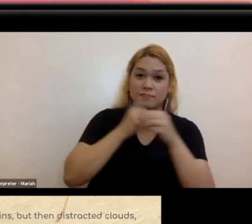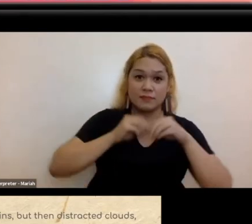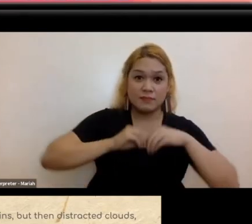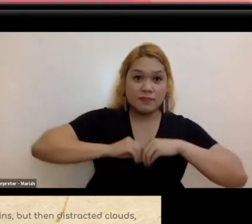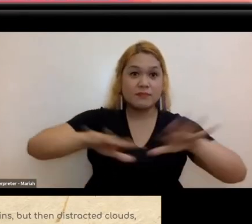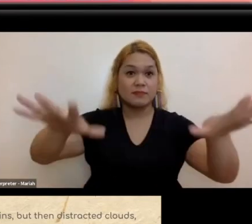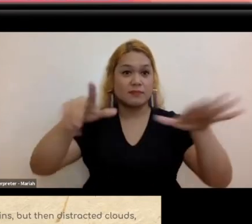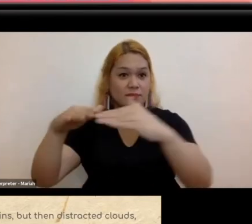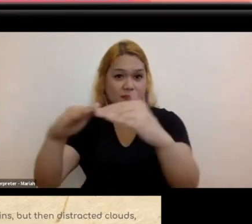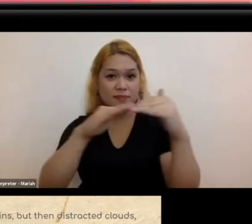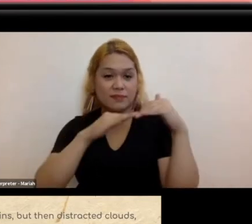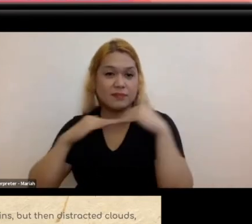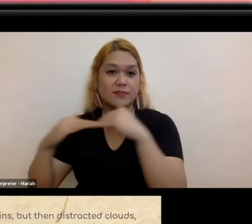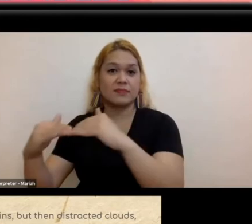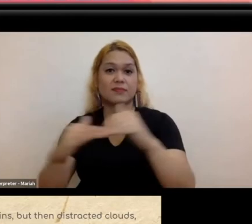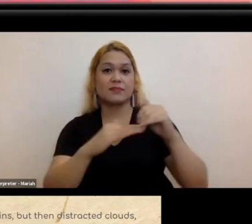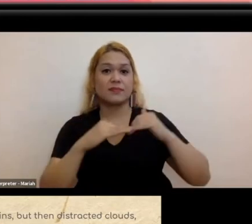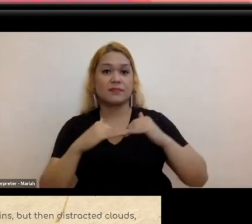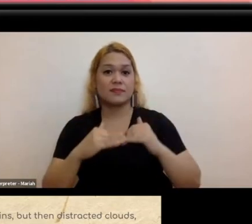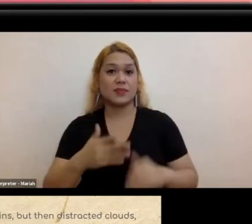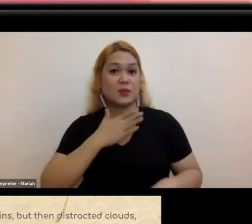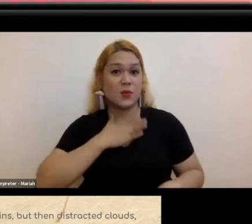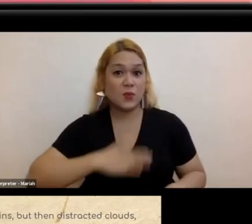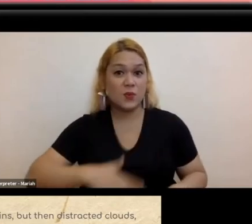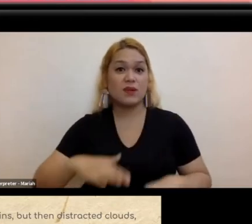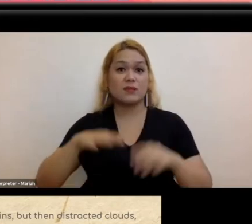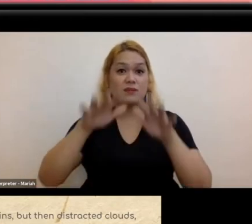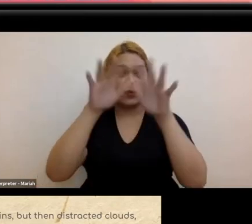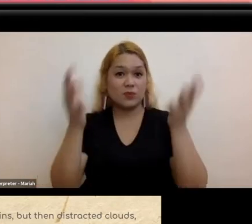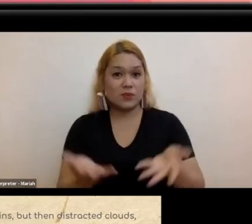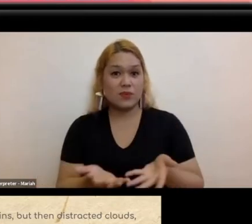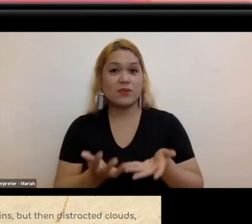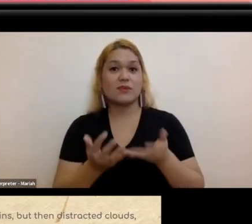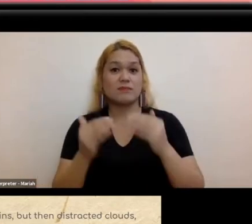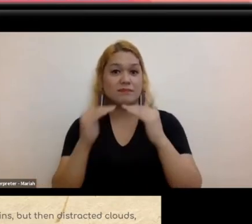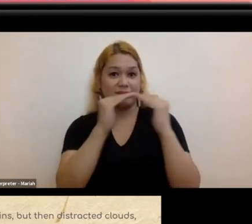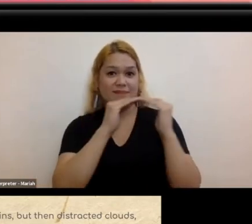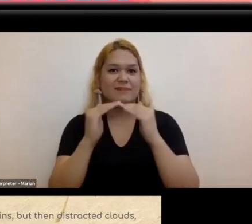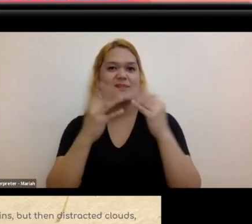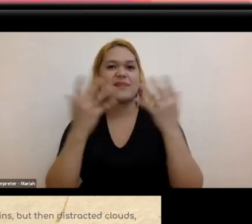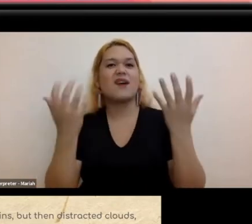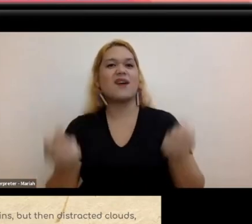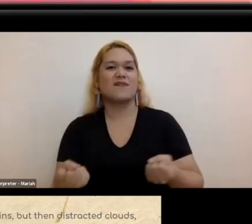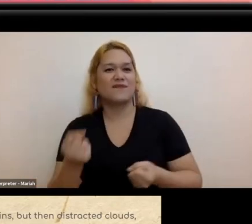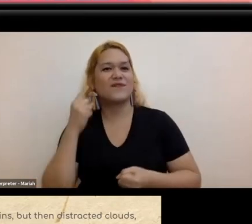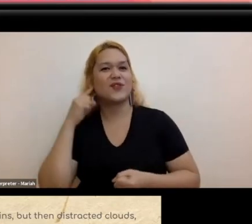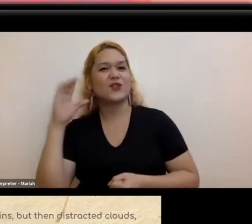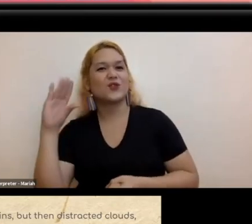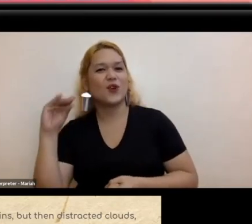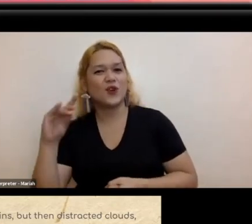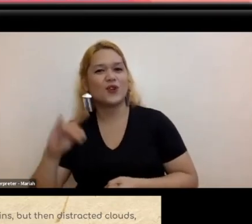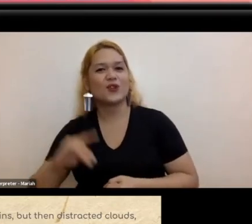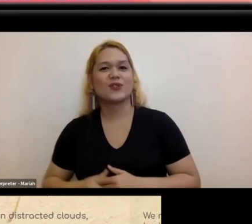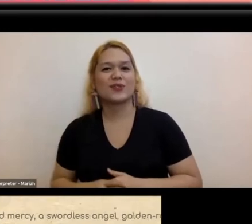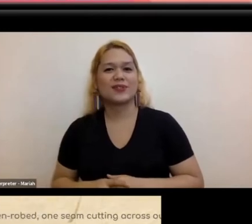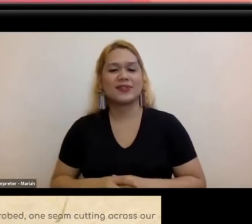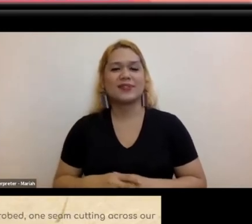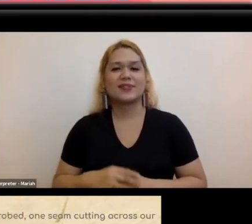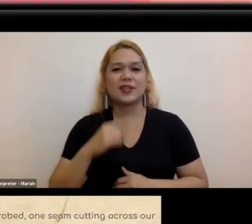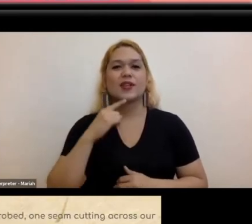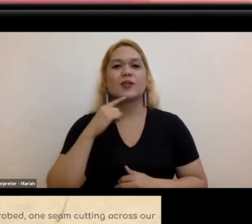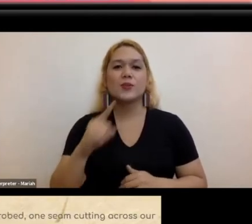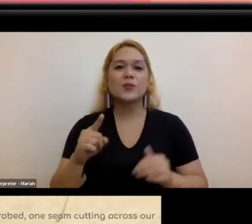crave unearthly justice, we have dogs, we need mercy. A swordless angel golden